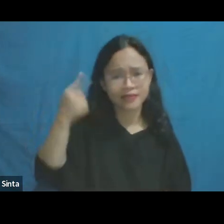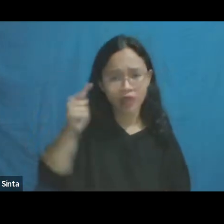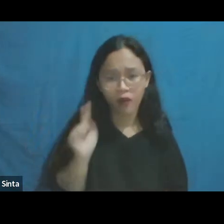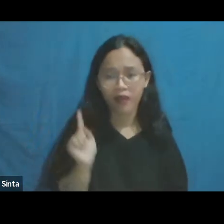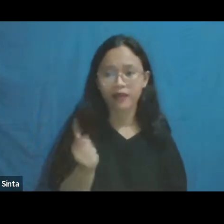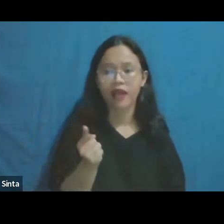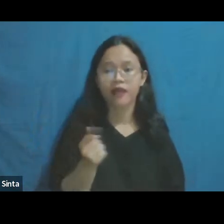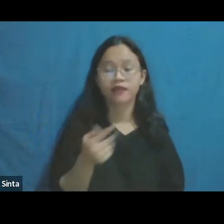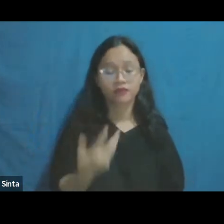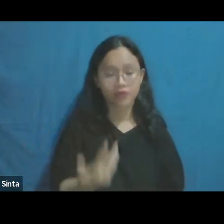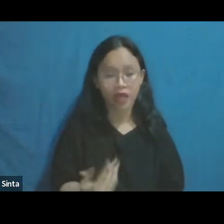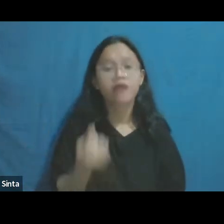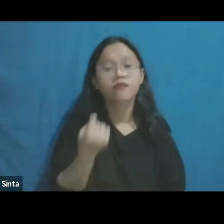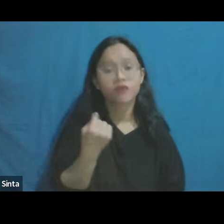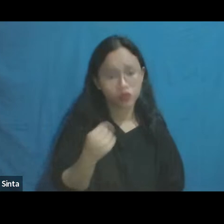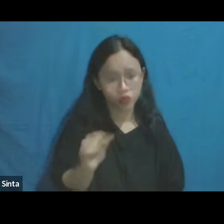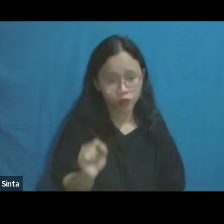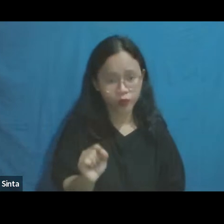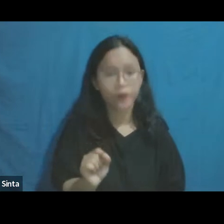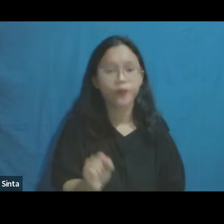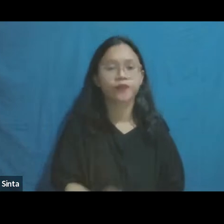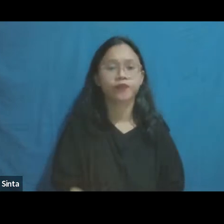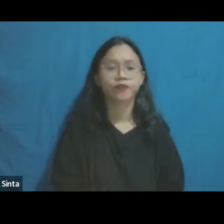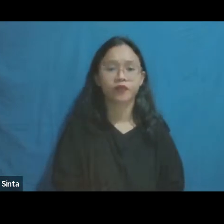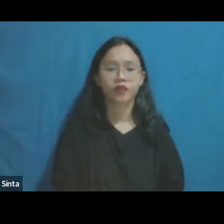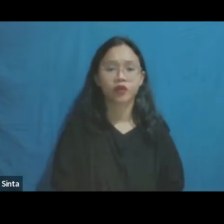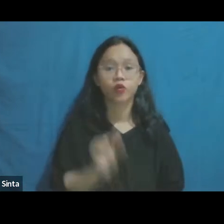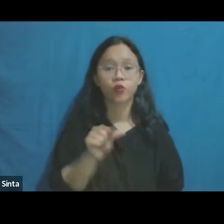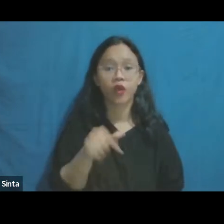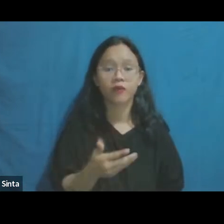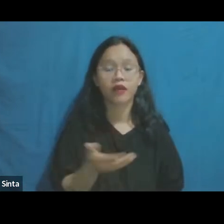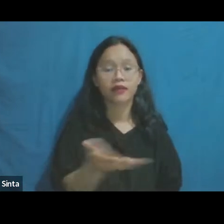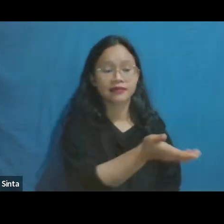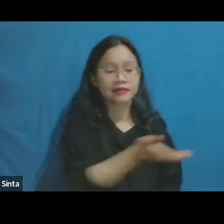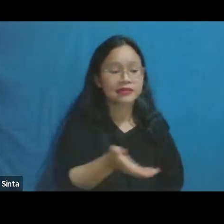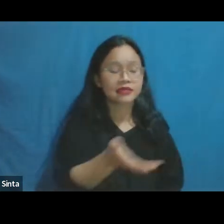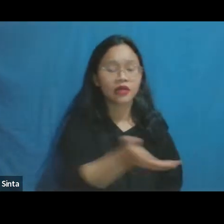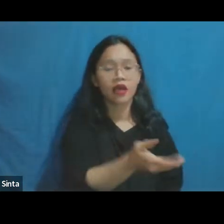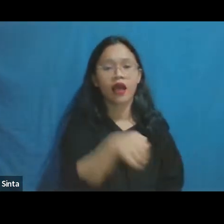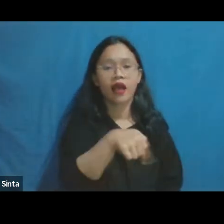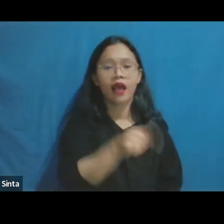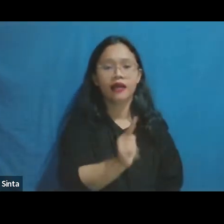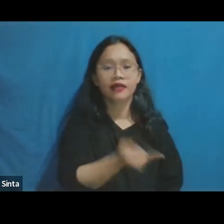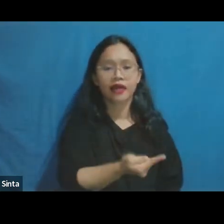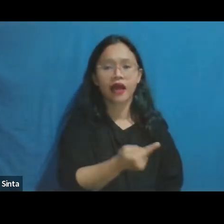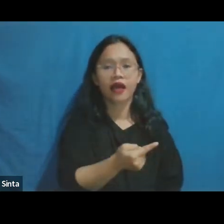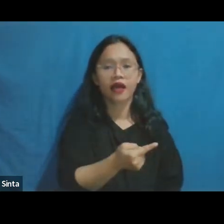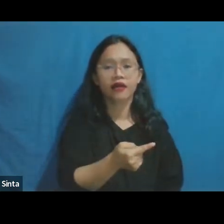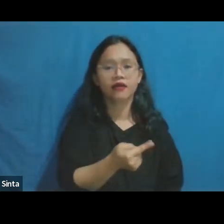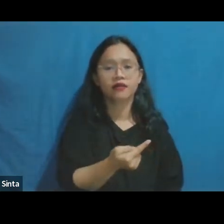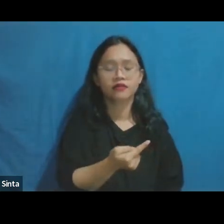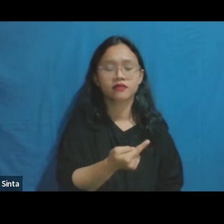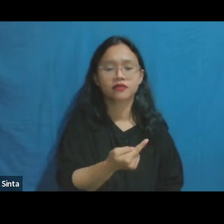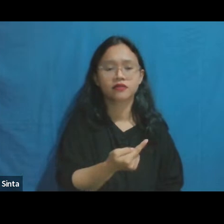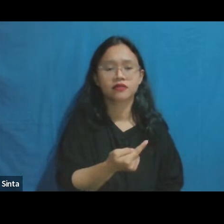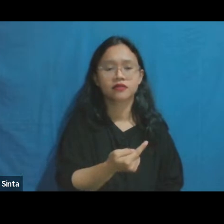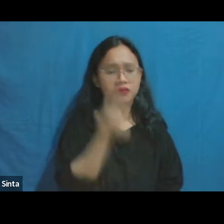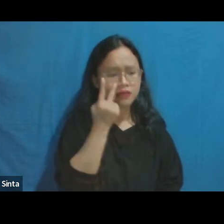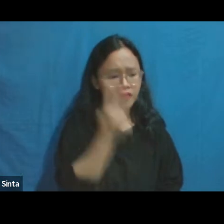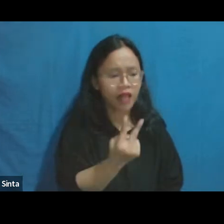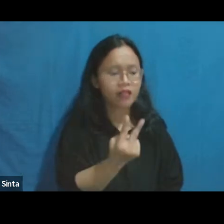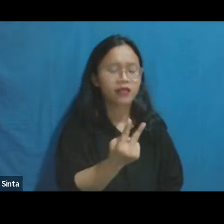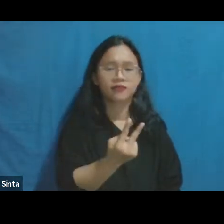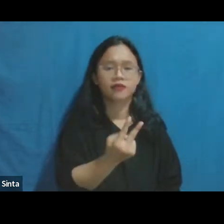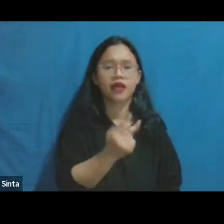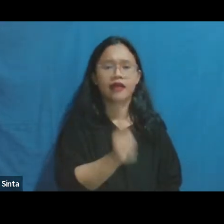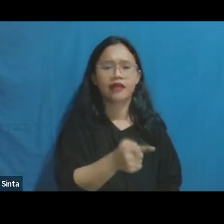course, the response from Indonesian security forces is also very harsh. Almost all of